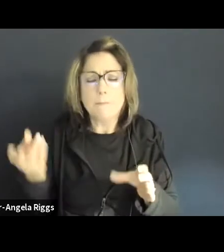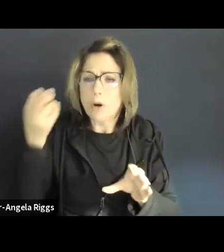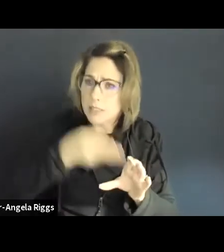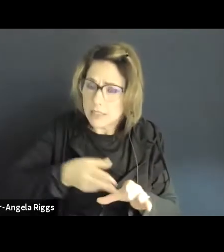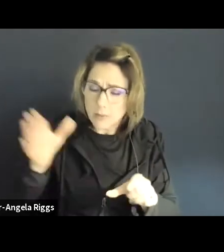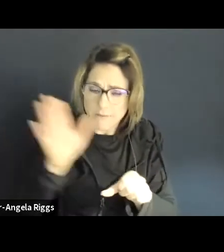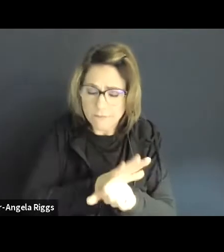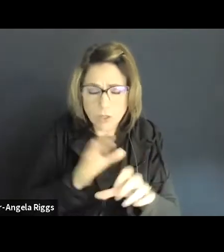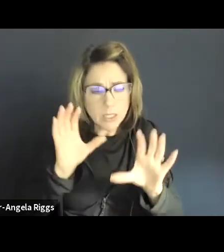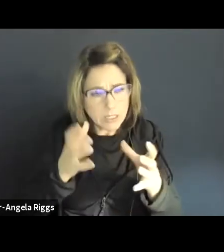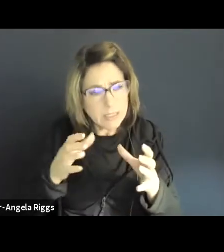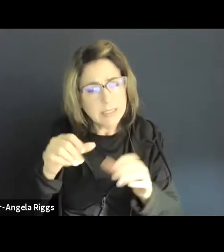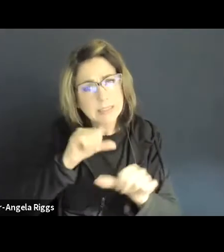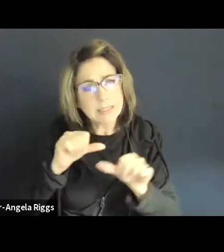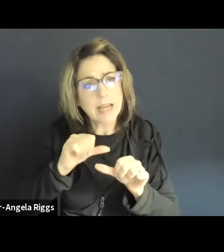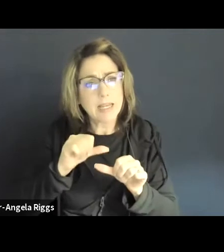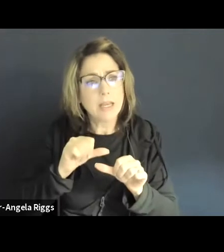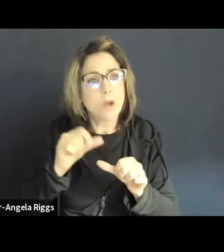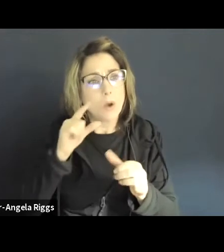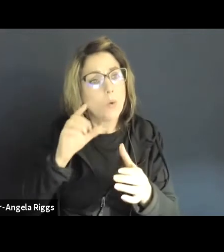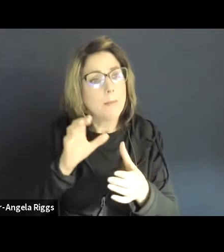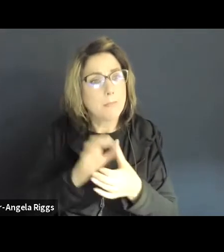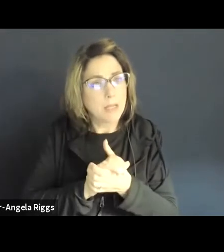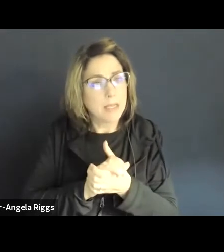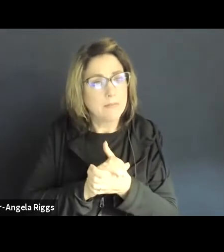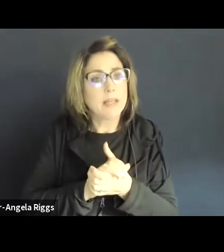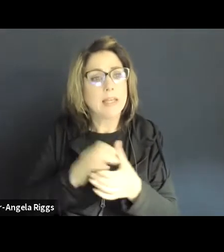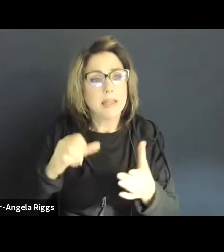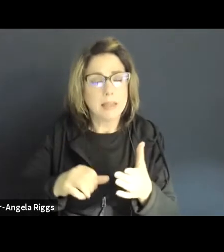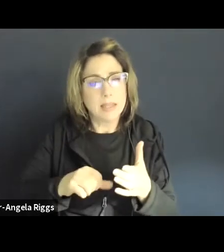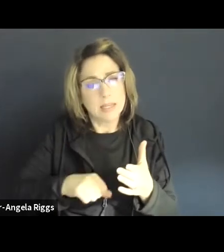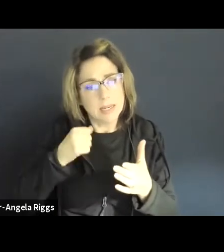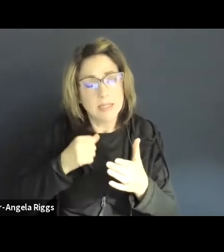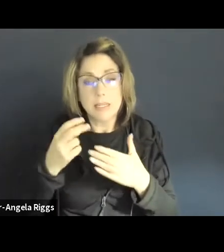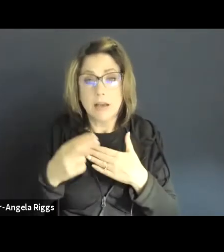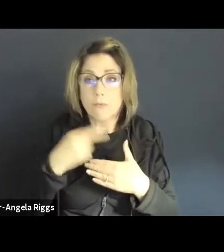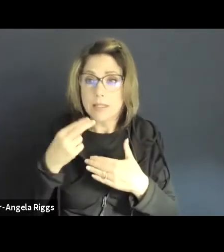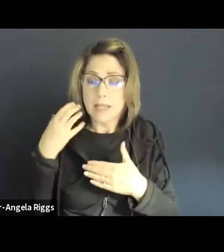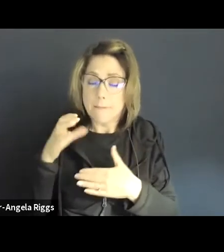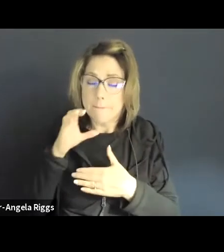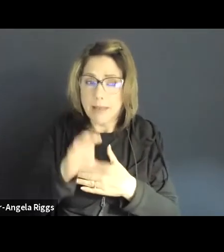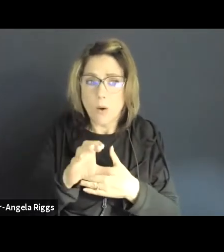believes in the dignity of risk and therefore works to empower older people and people with